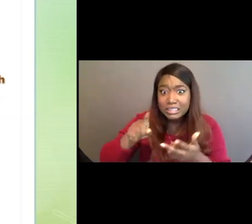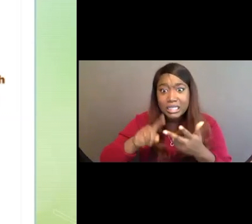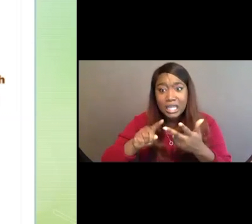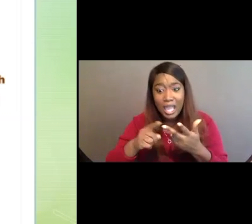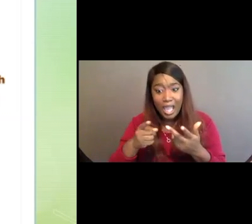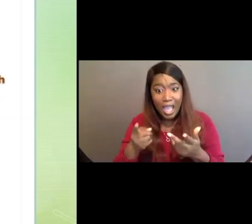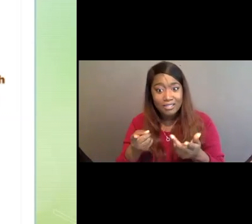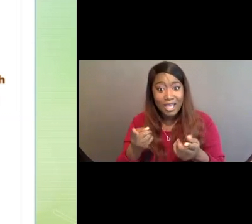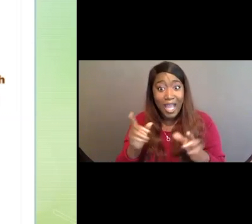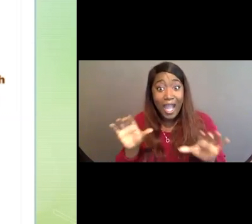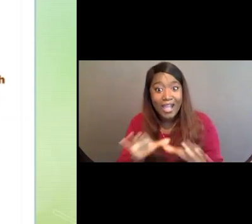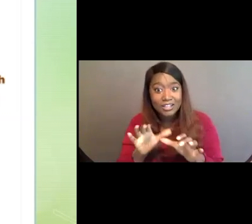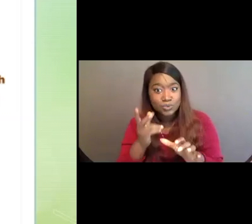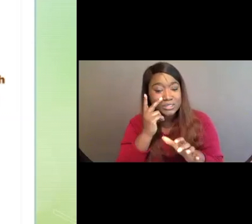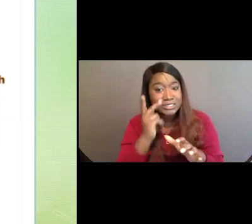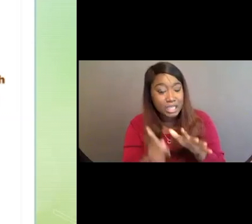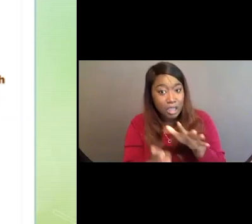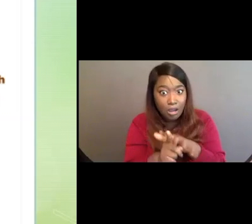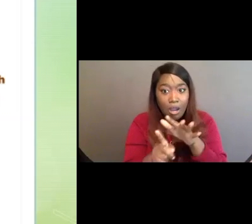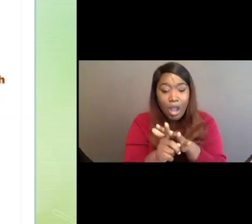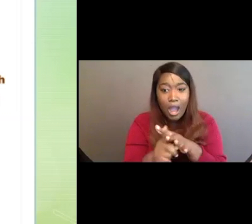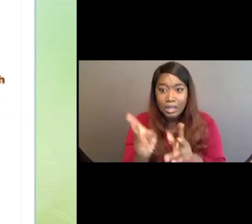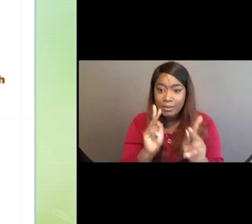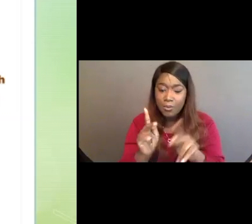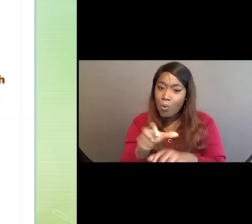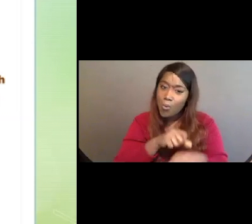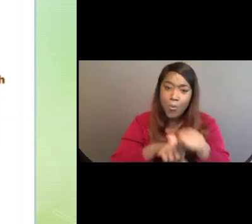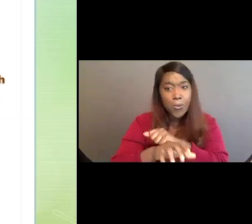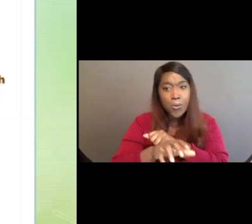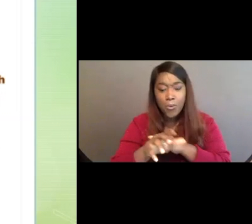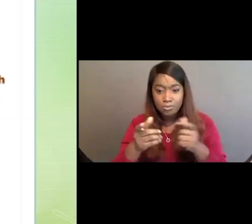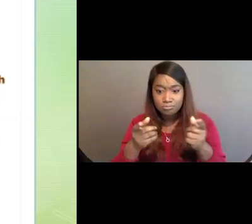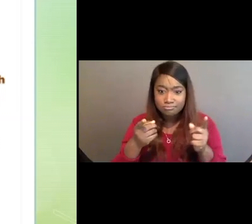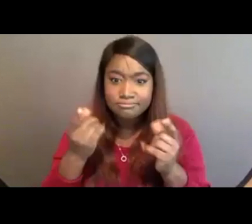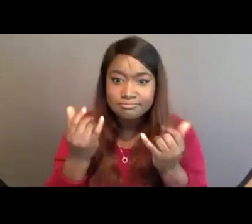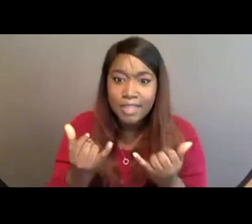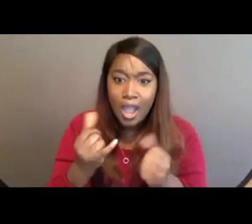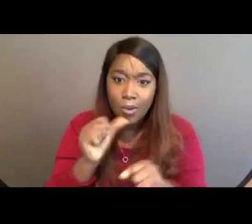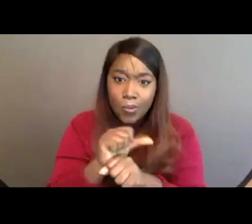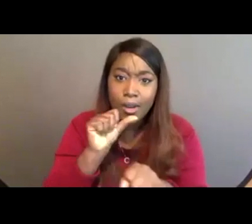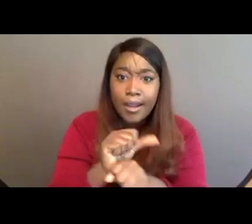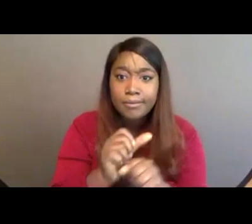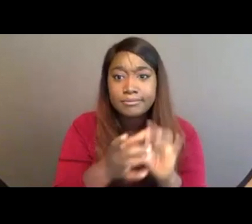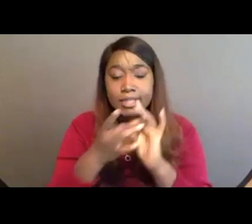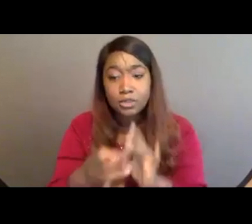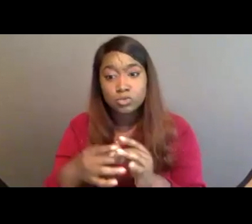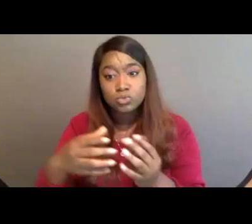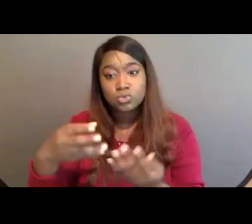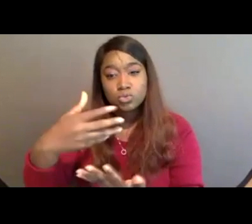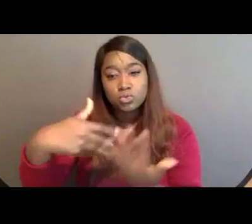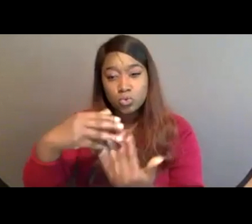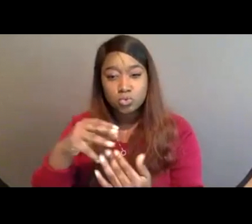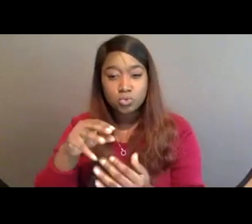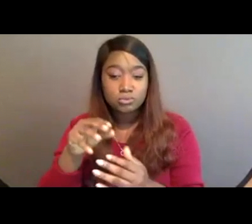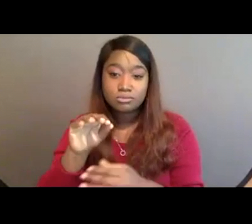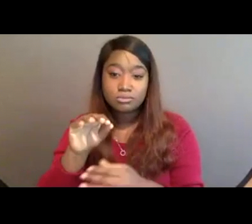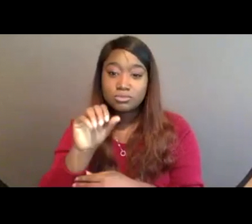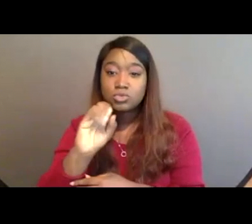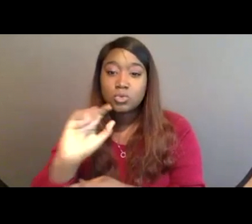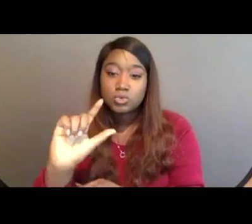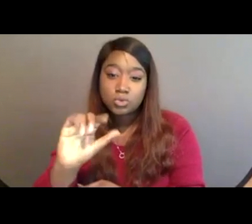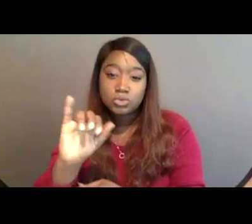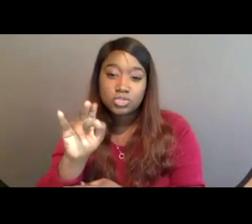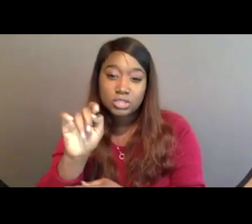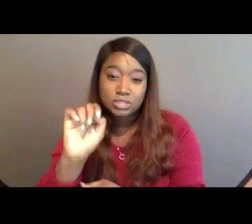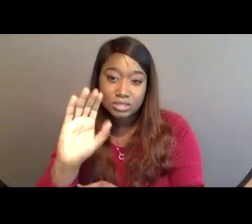mobilized in our social justice movements. So if we overlay the idea that this would be